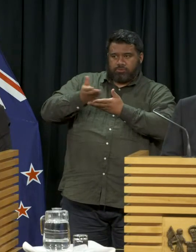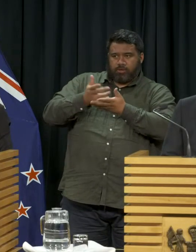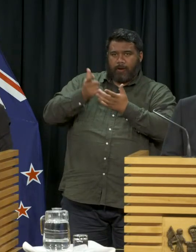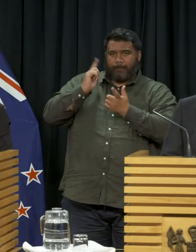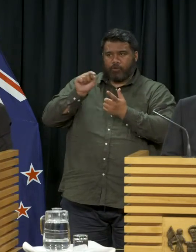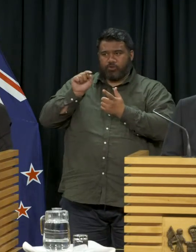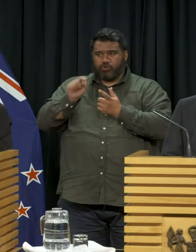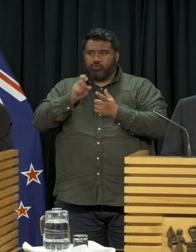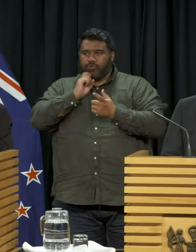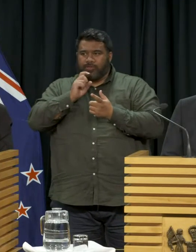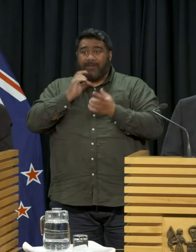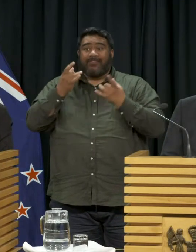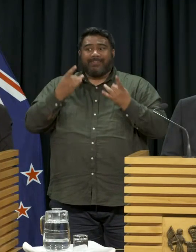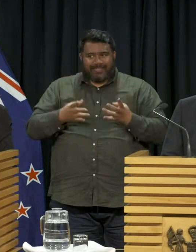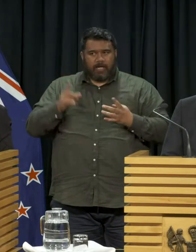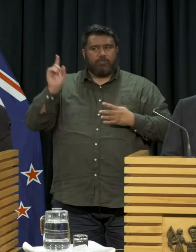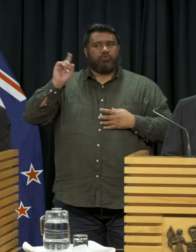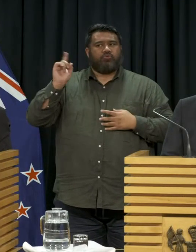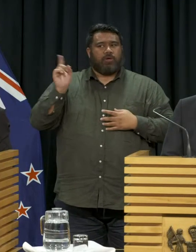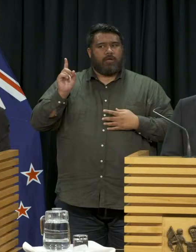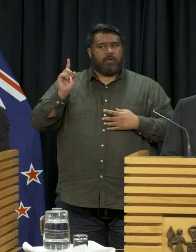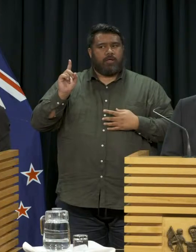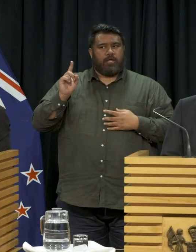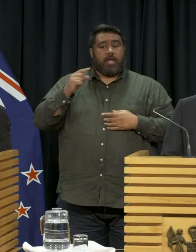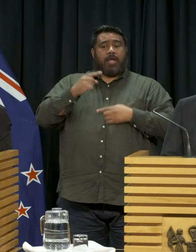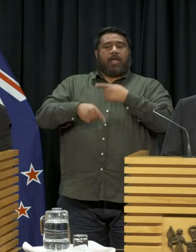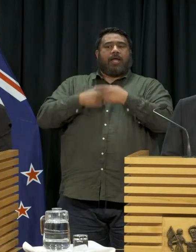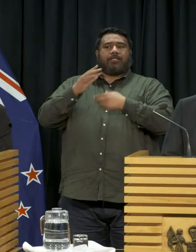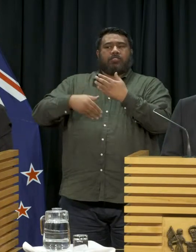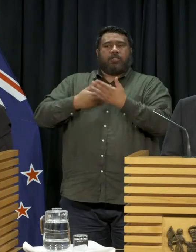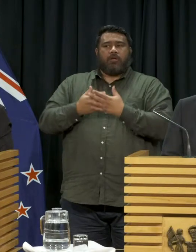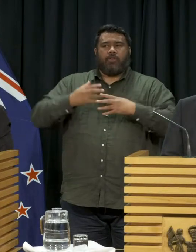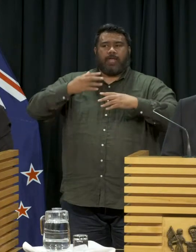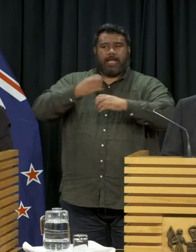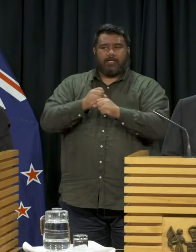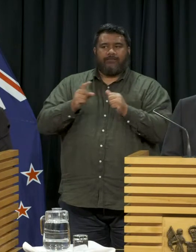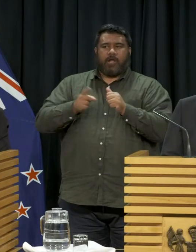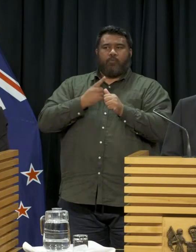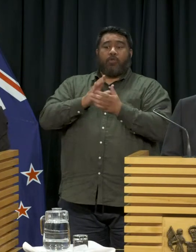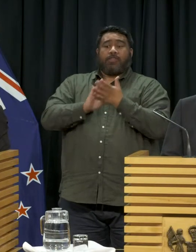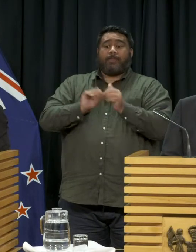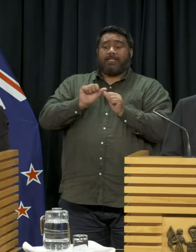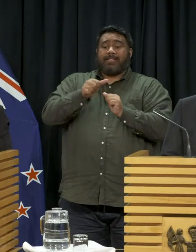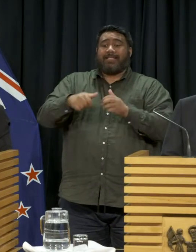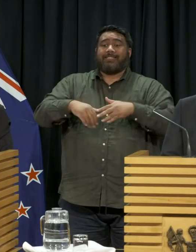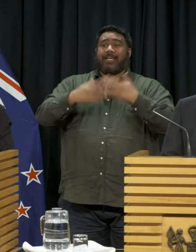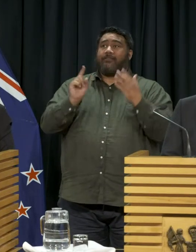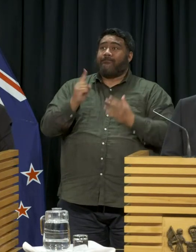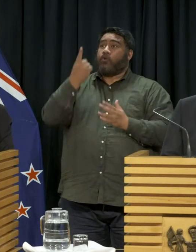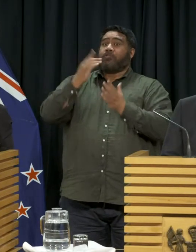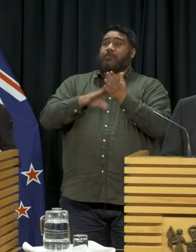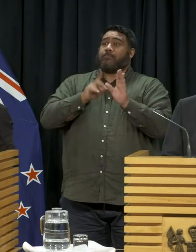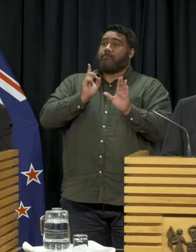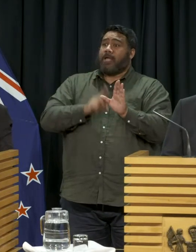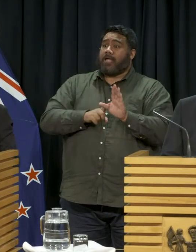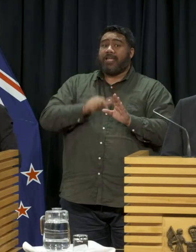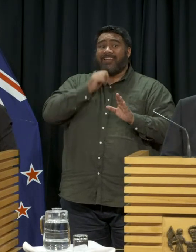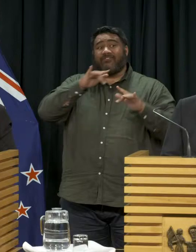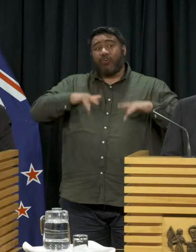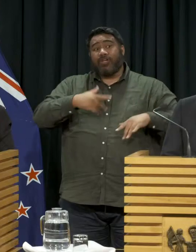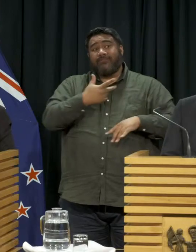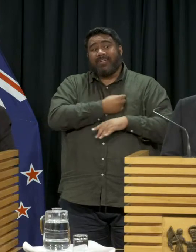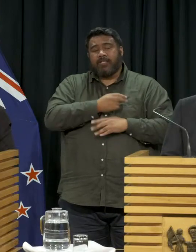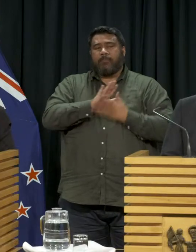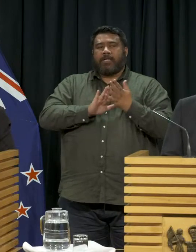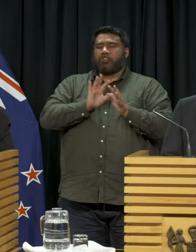vaccinated starts today and runs through till the end of April, so that from the 1st of May, essentially no one has not been vaccinated should be